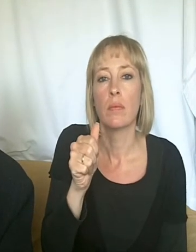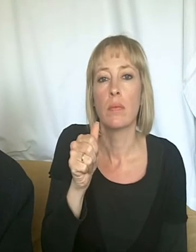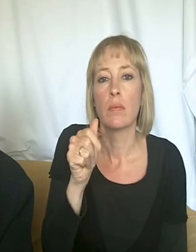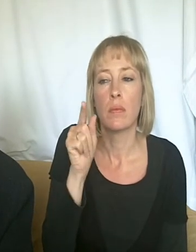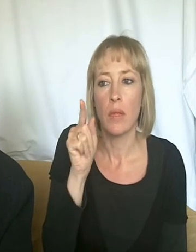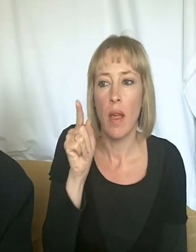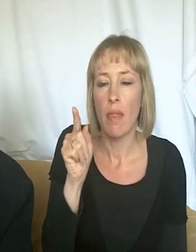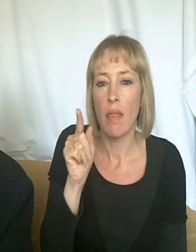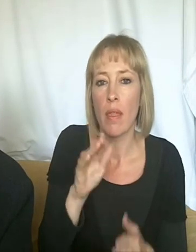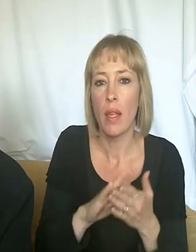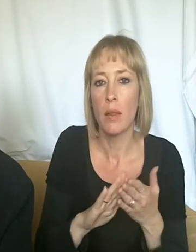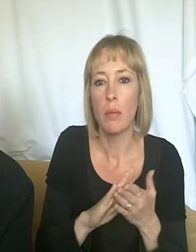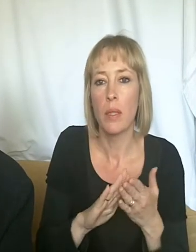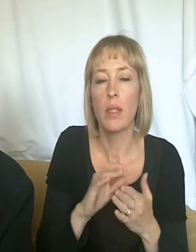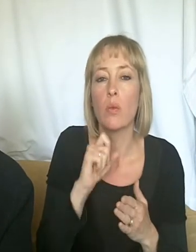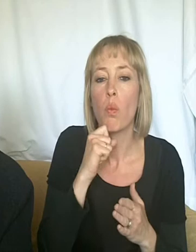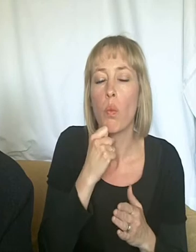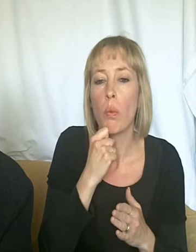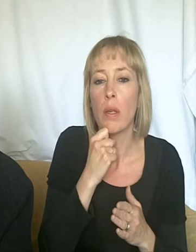again, and so the